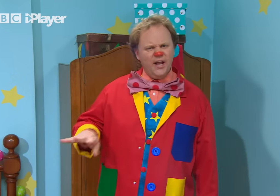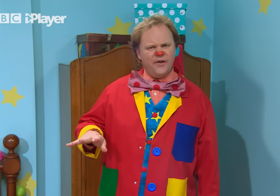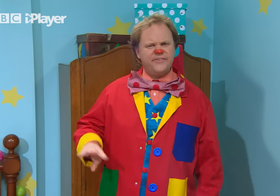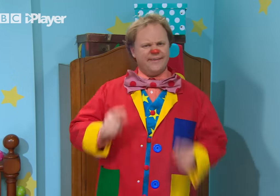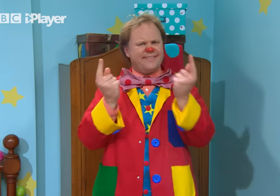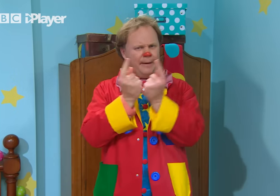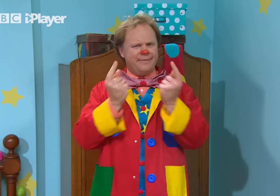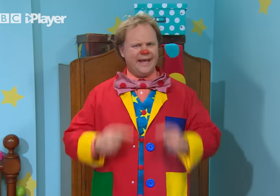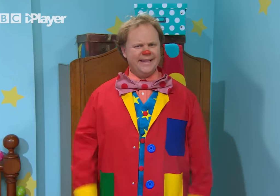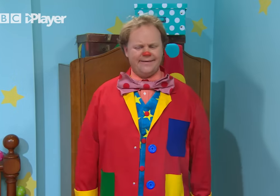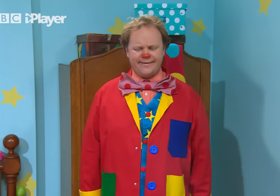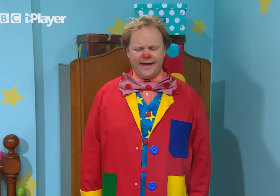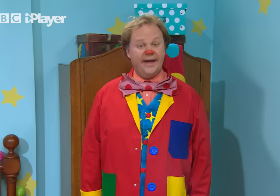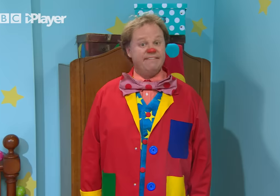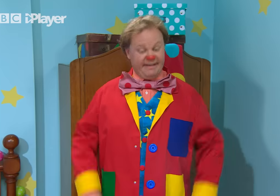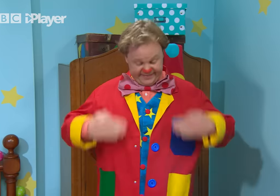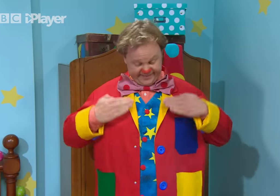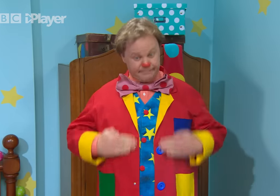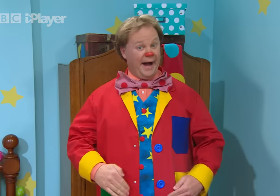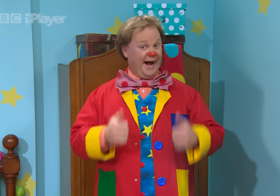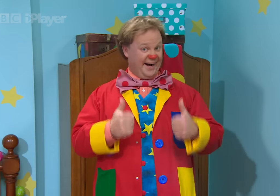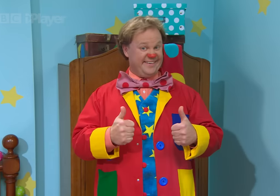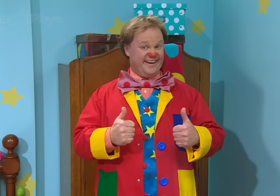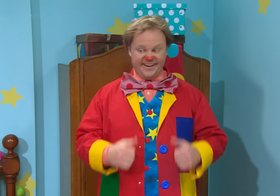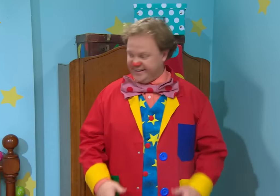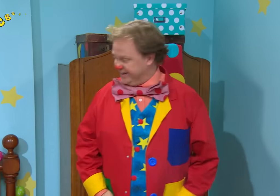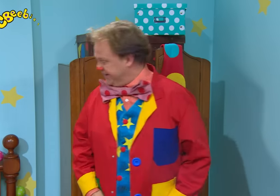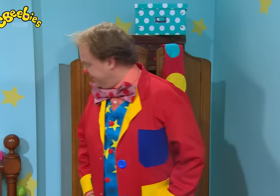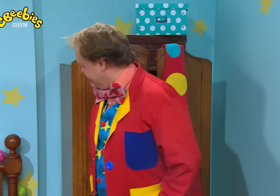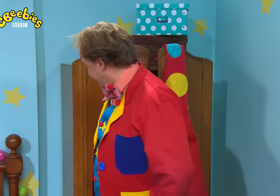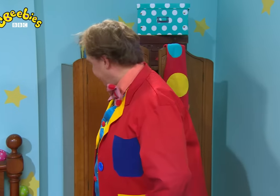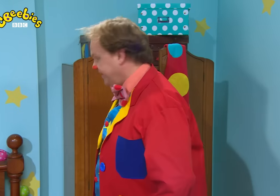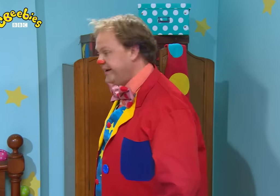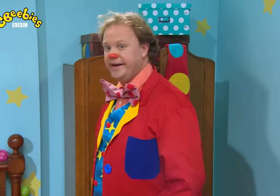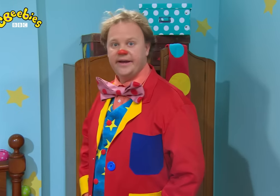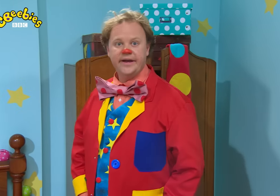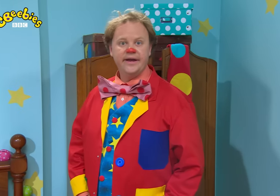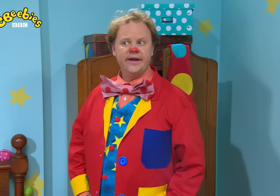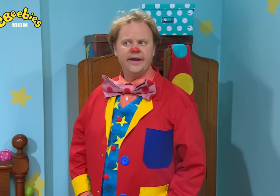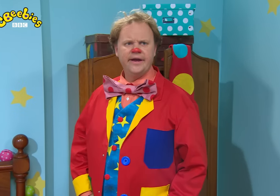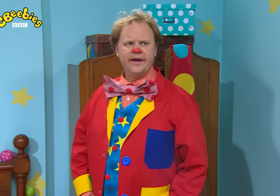lost something that's very smart. Would you wear it around your neck, Mr.